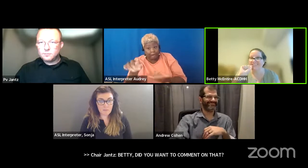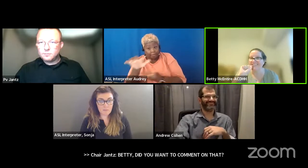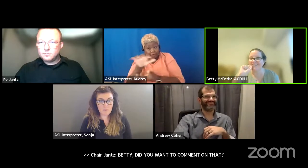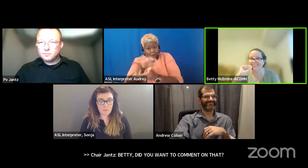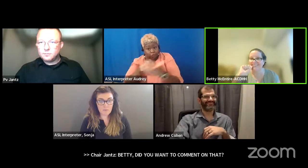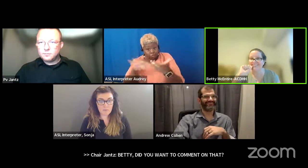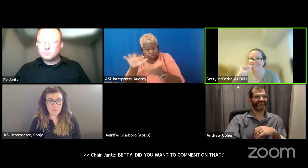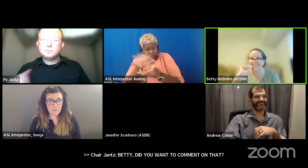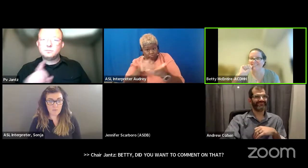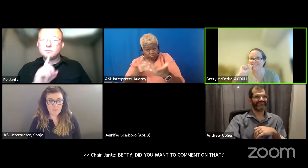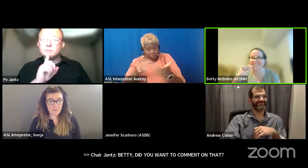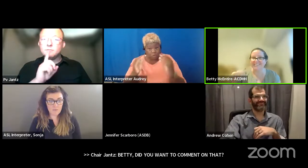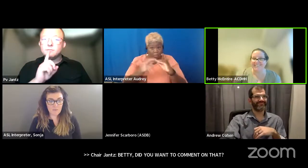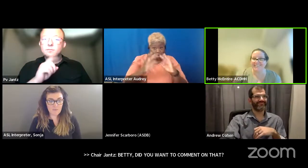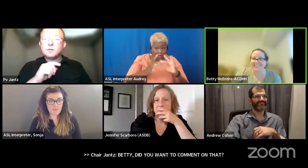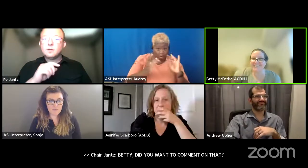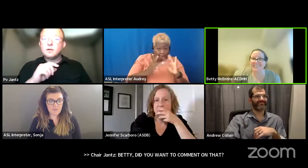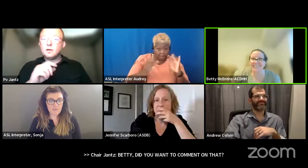confused.